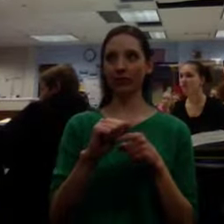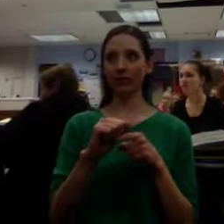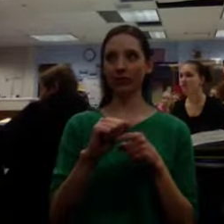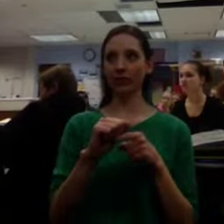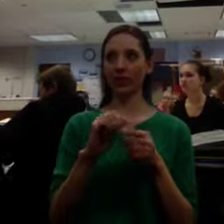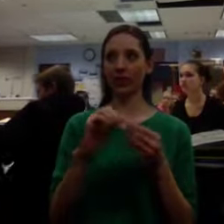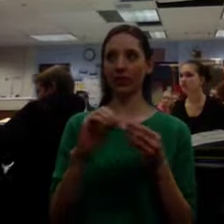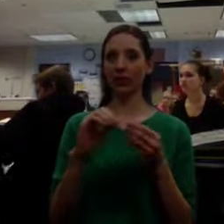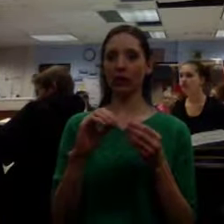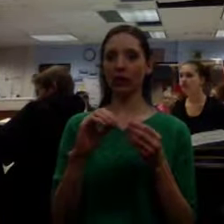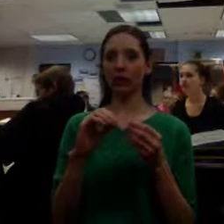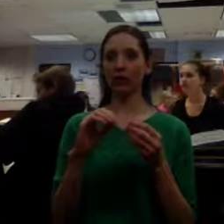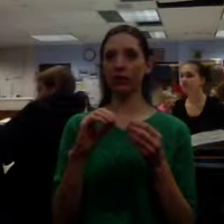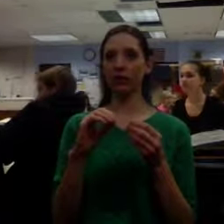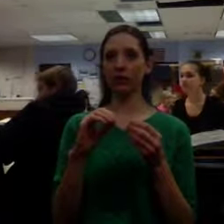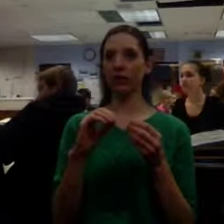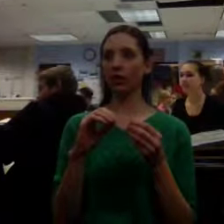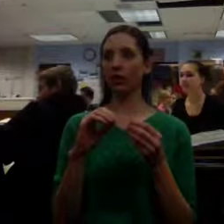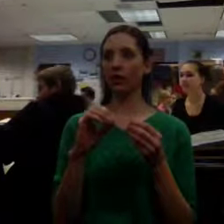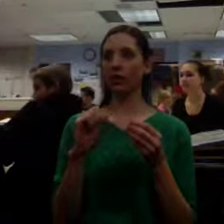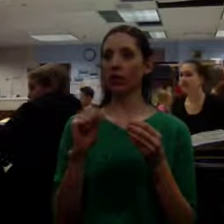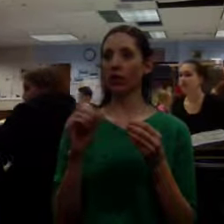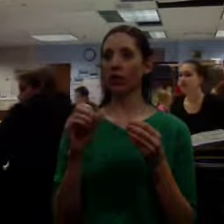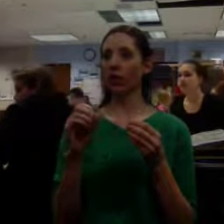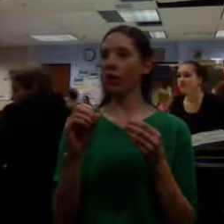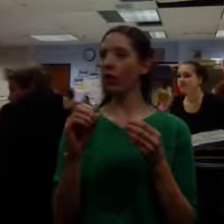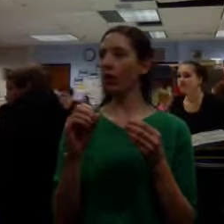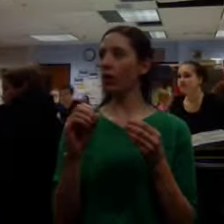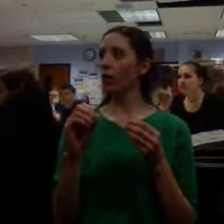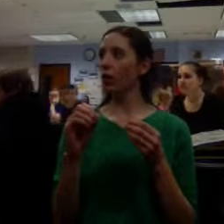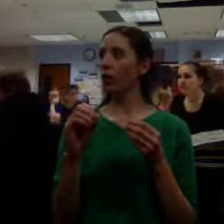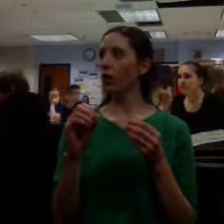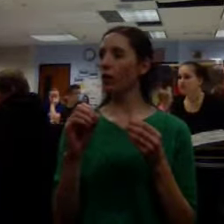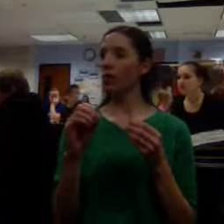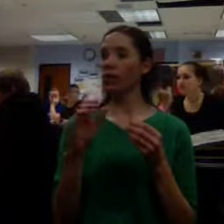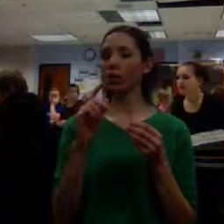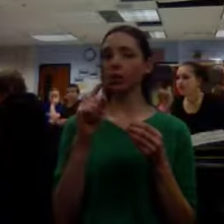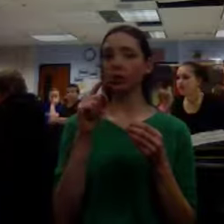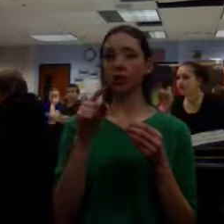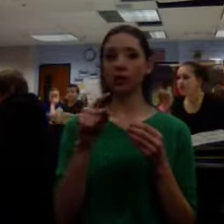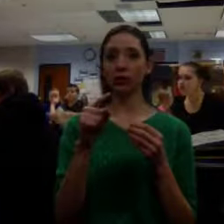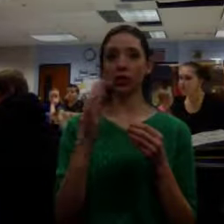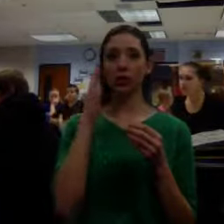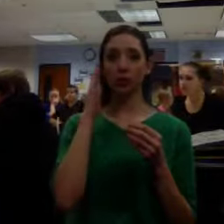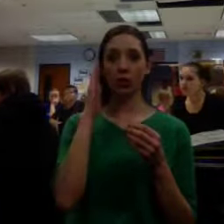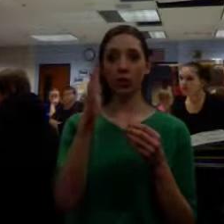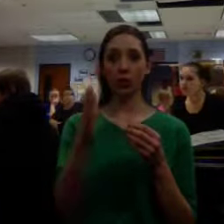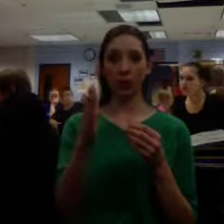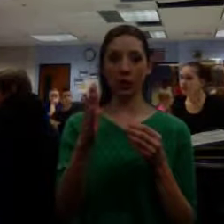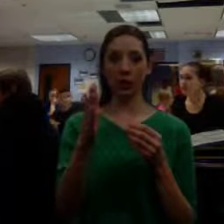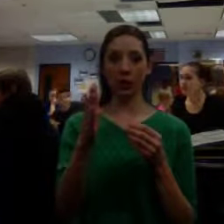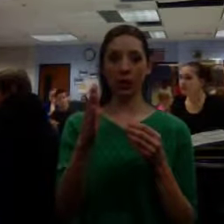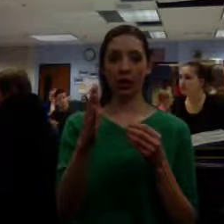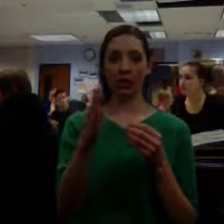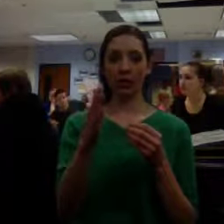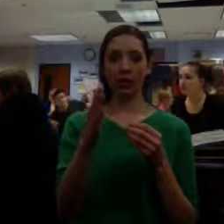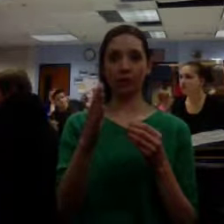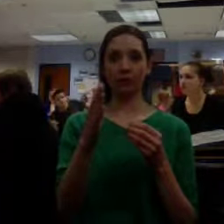numbers later. But basically, you're going to go through your preschool plan with another group, and they